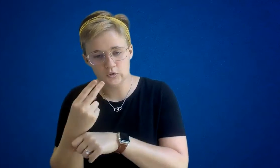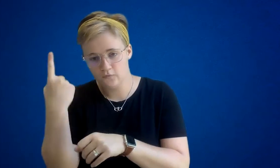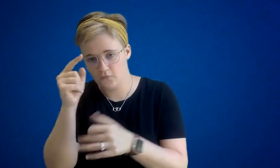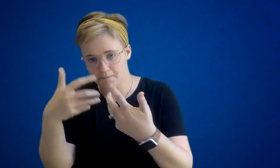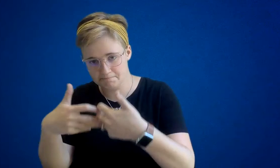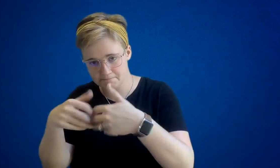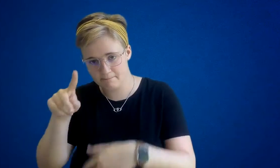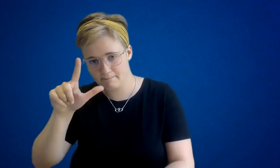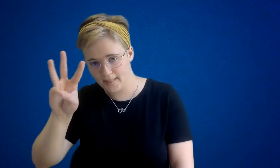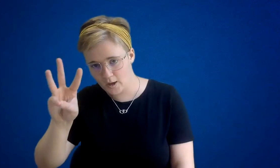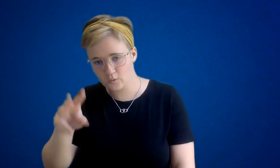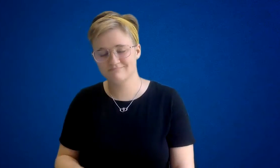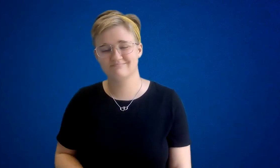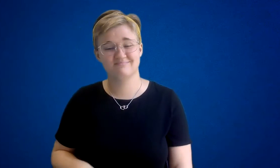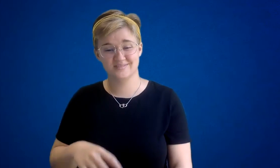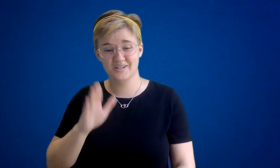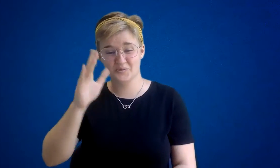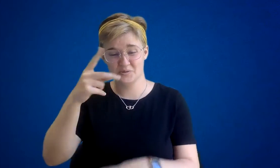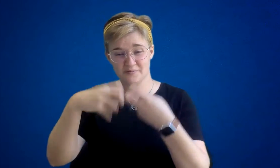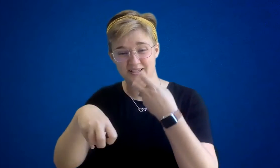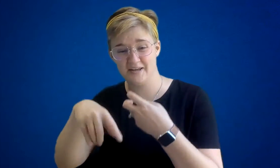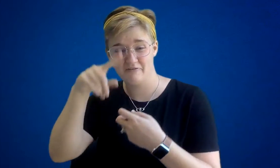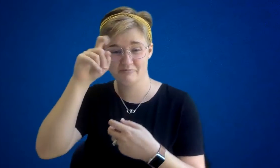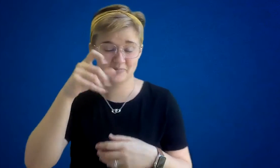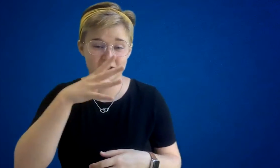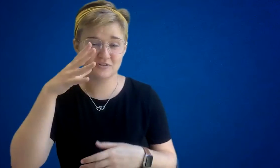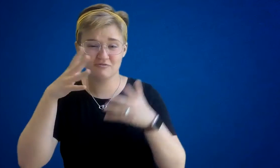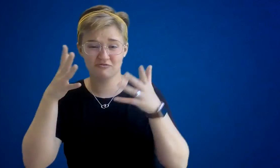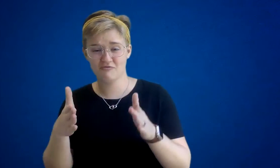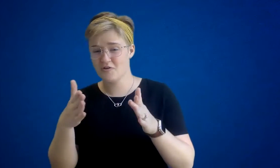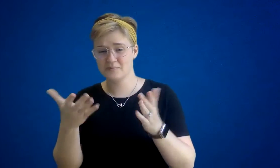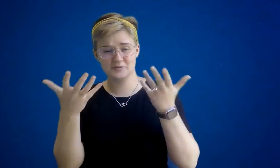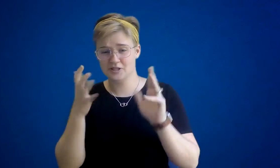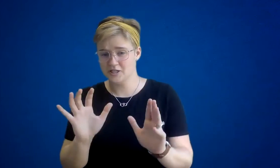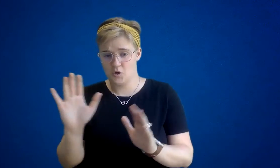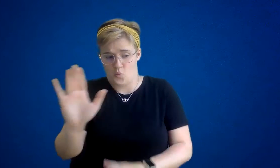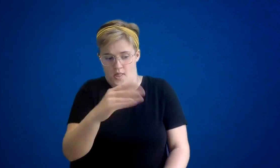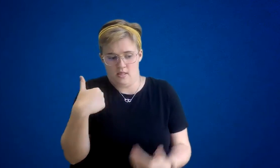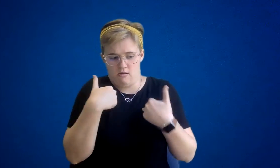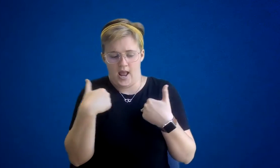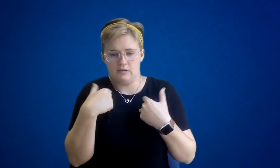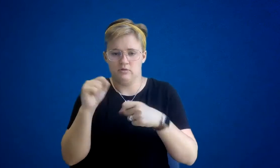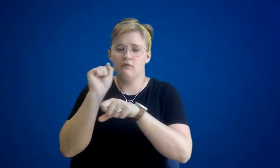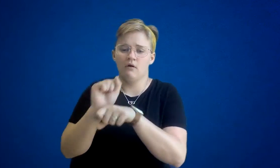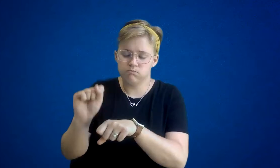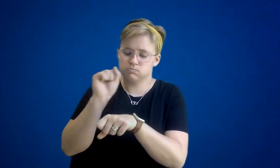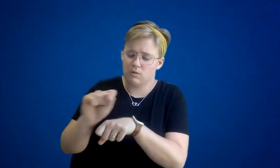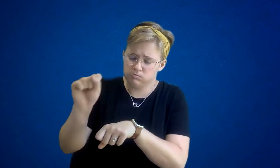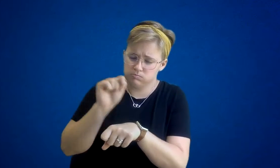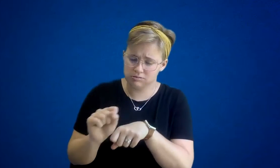because most farmers were not interested in overworking their animals for any price. Grandfather